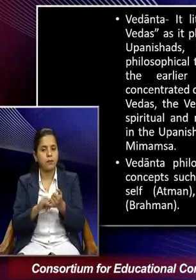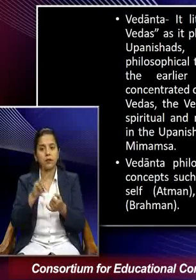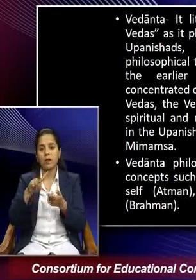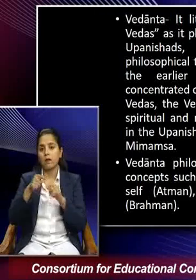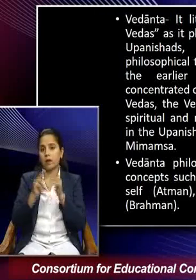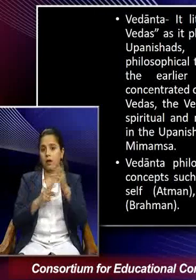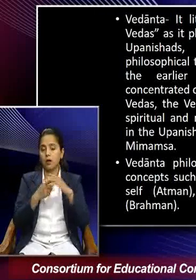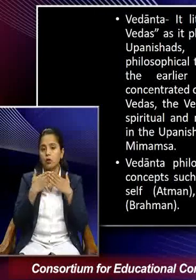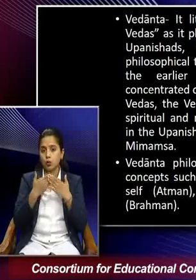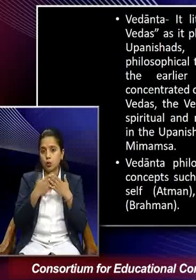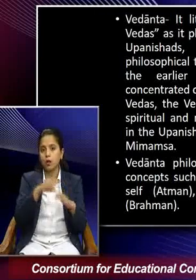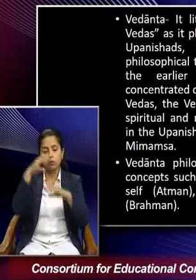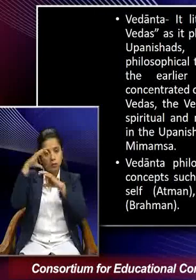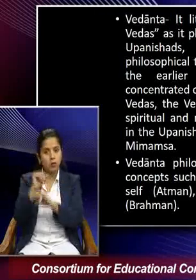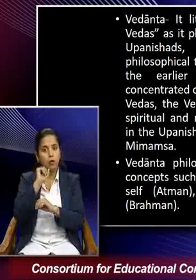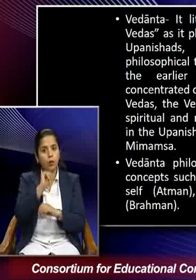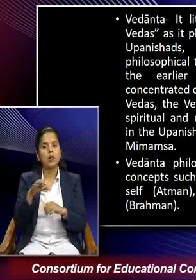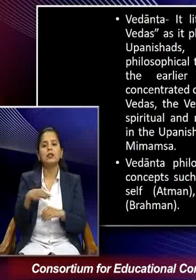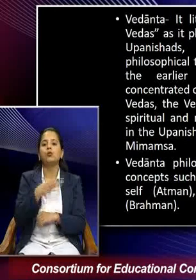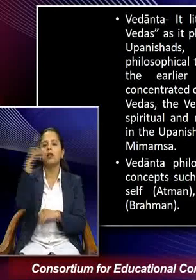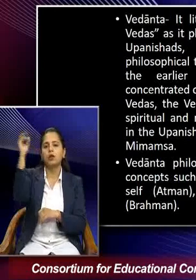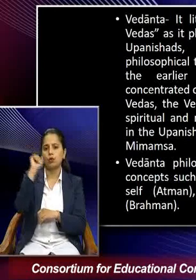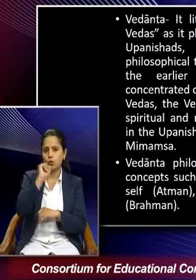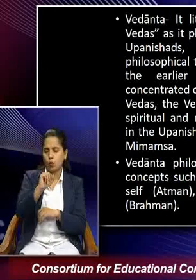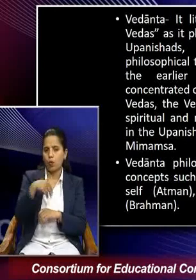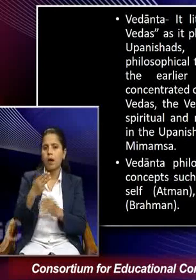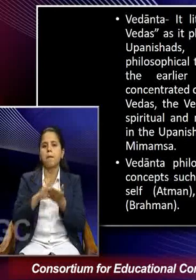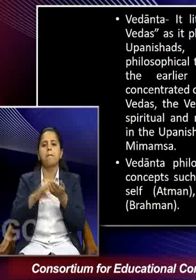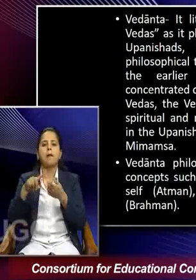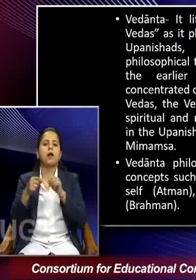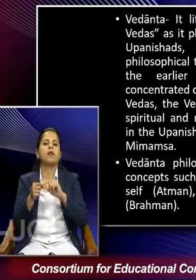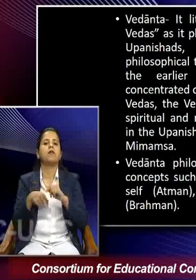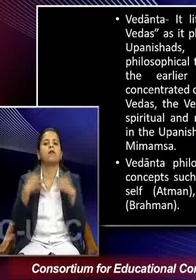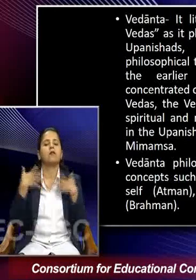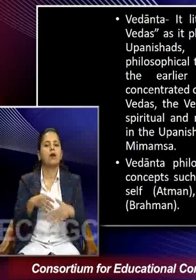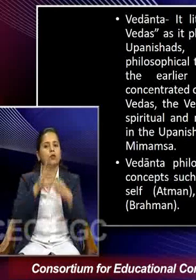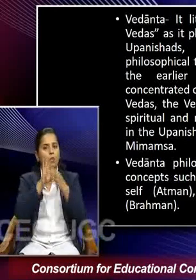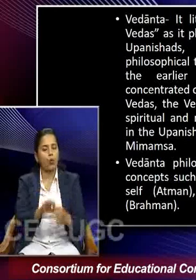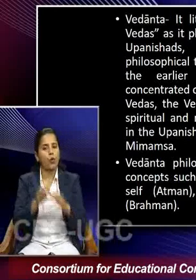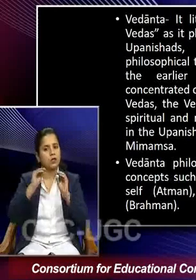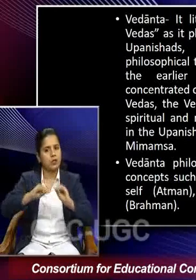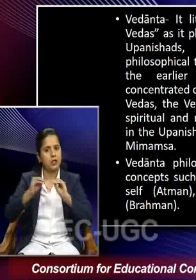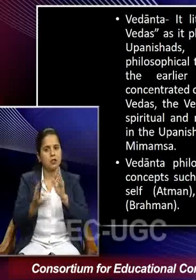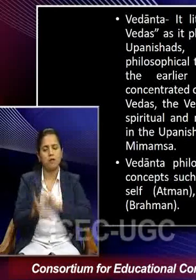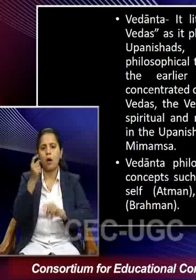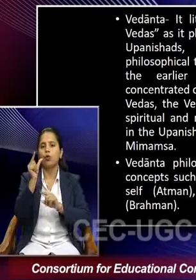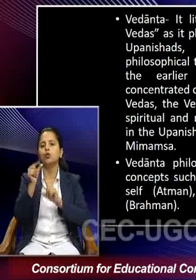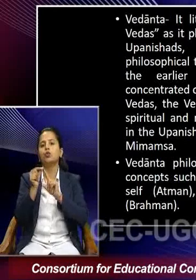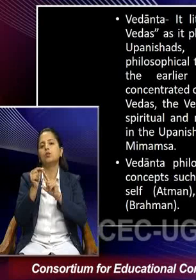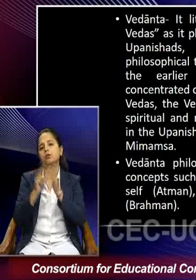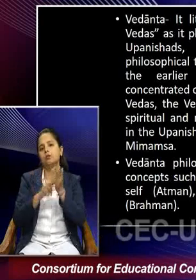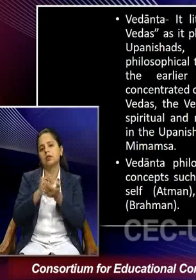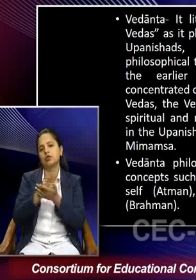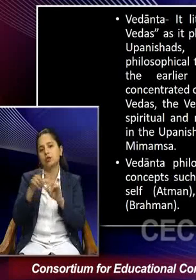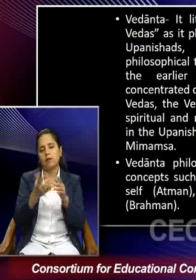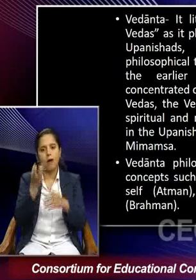school emphasizes the spiritual and the metaphysical teachings found in the Upanishads, and that's